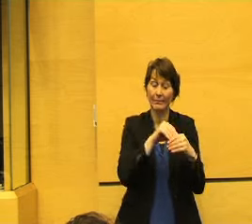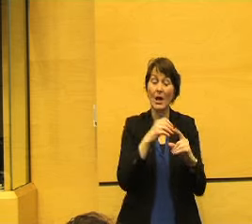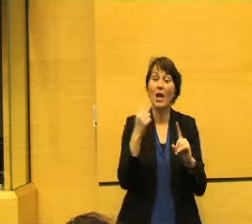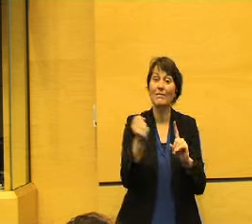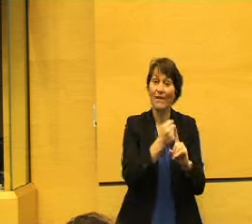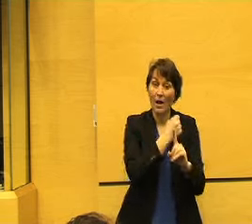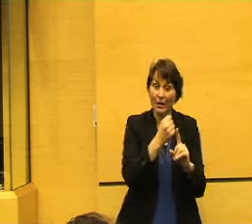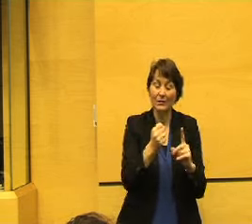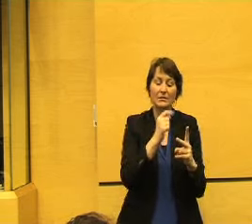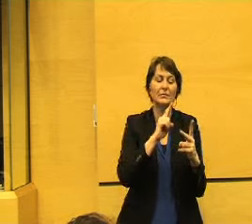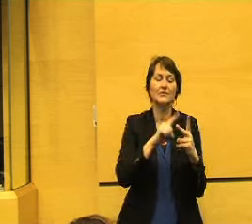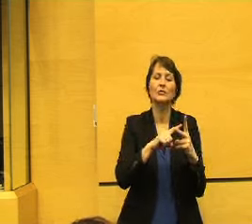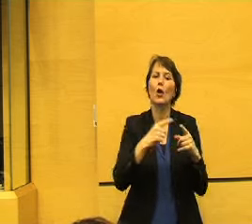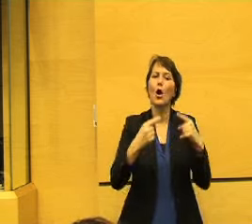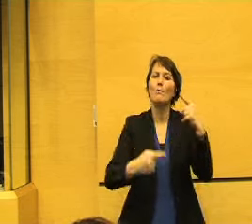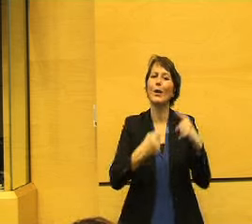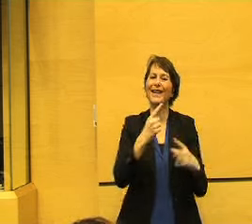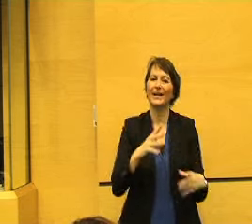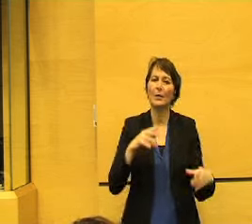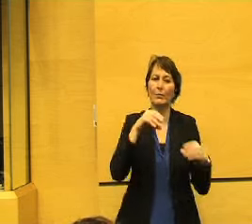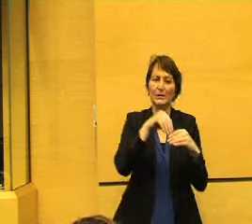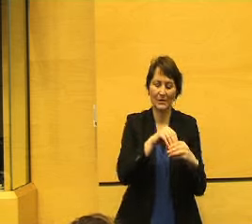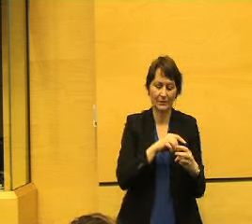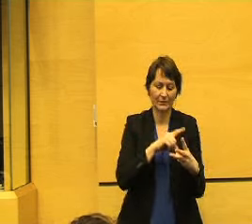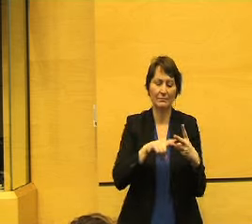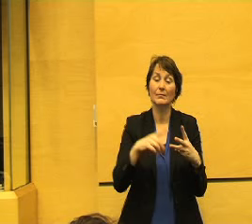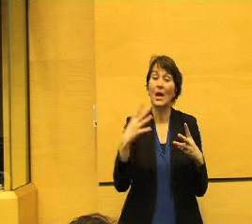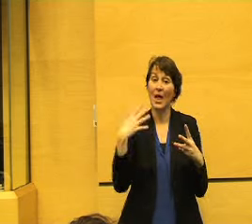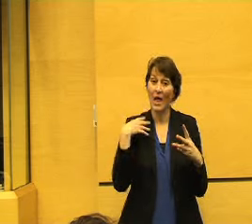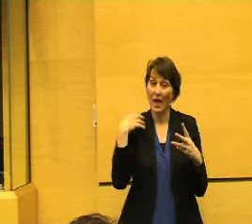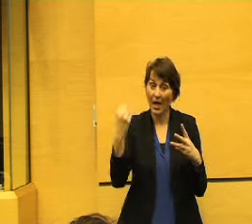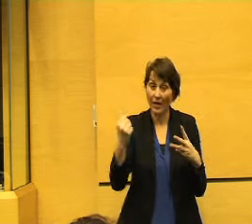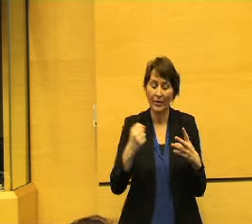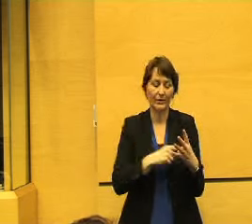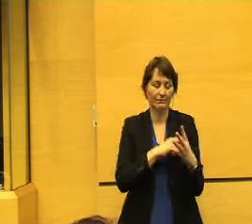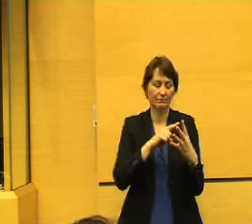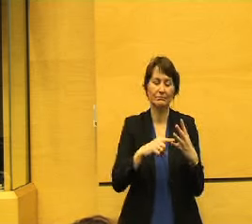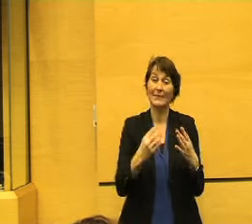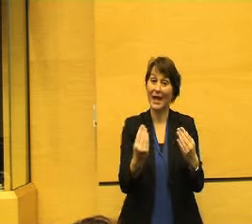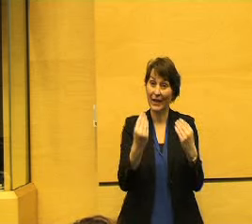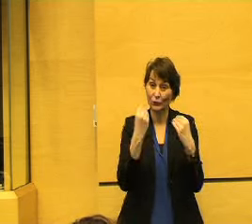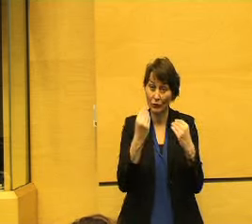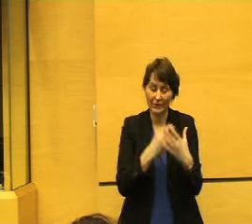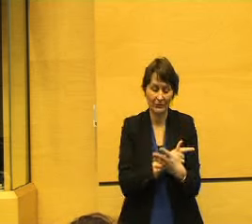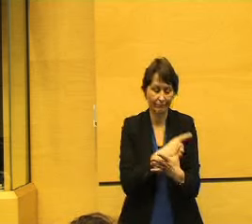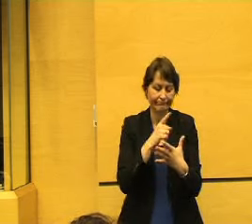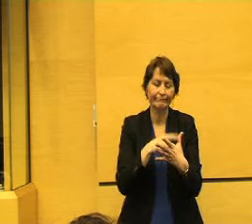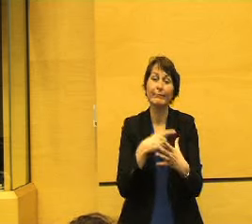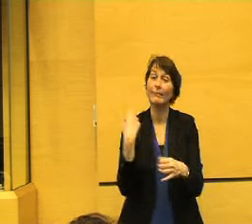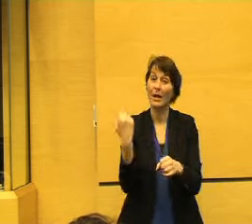violence, political participation, health, education, employment,